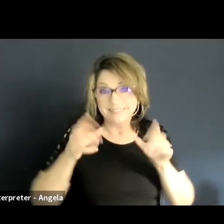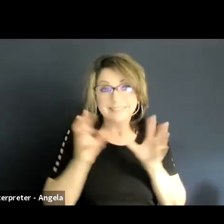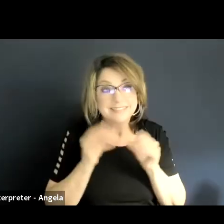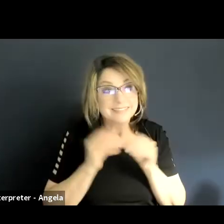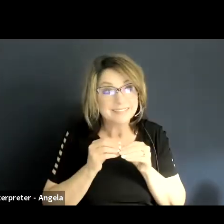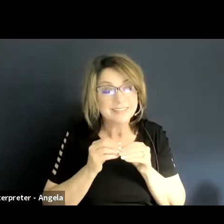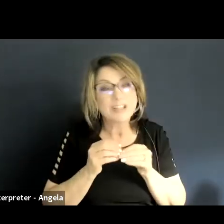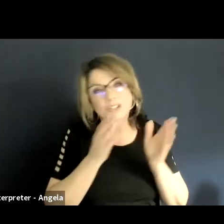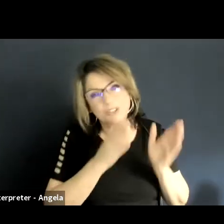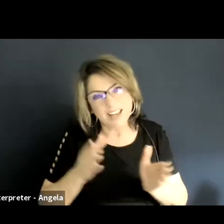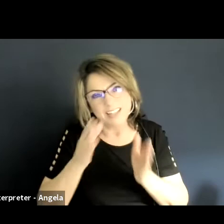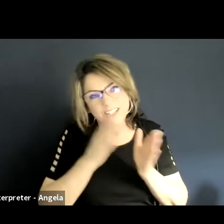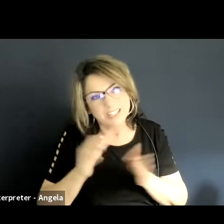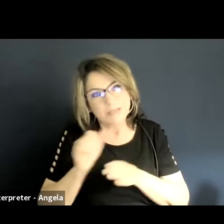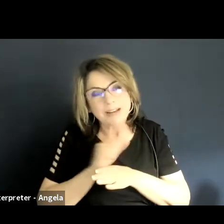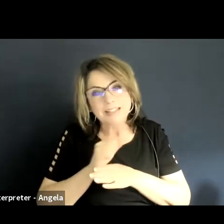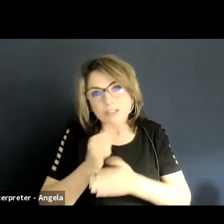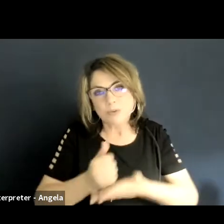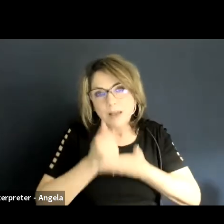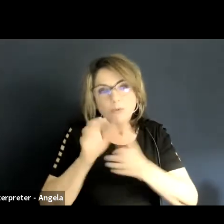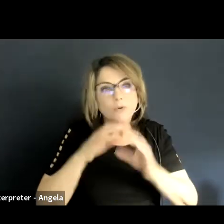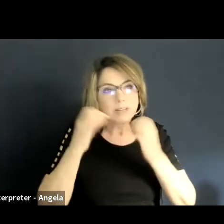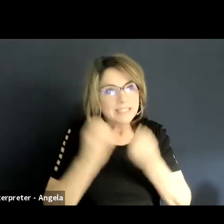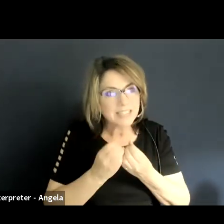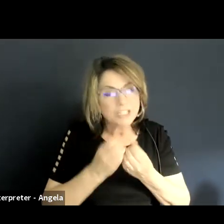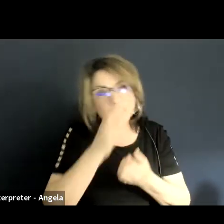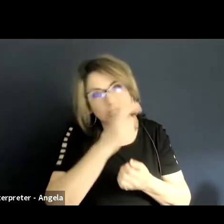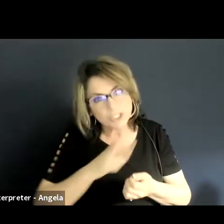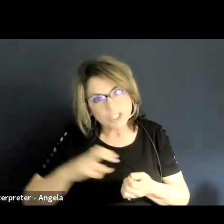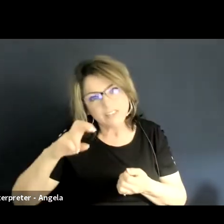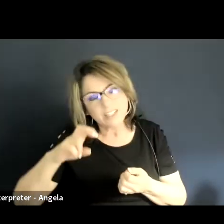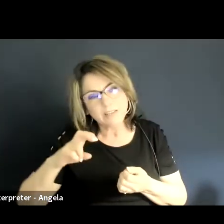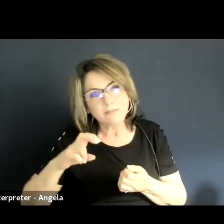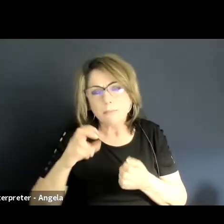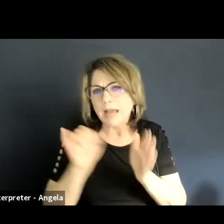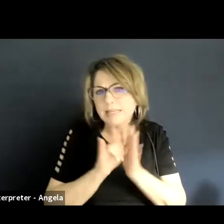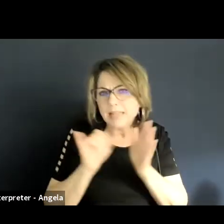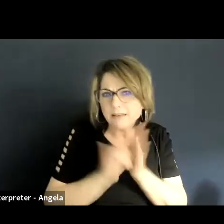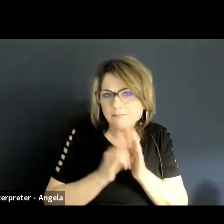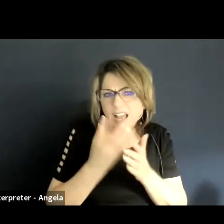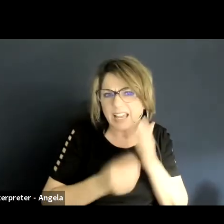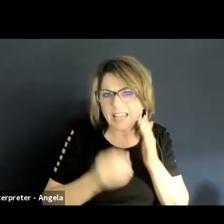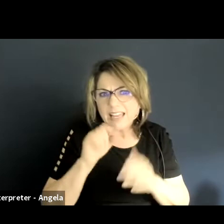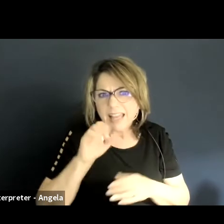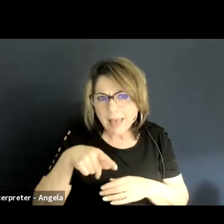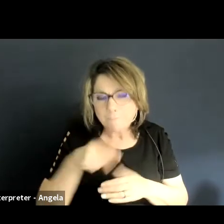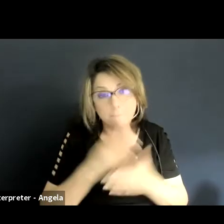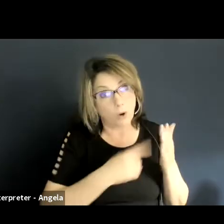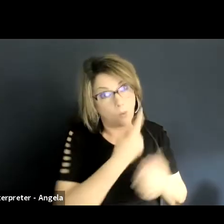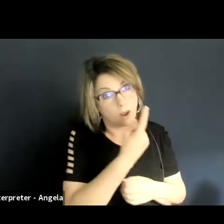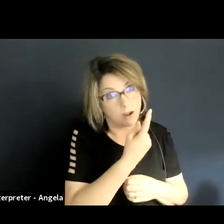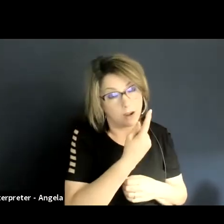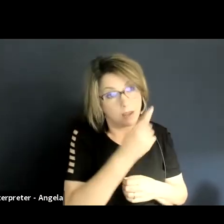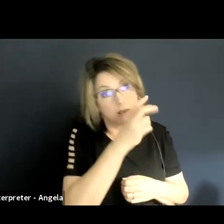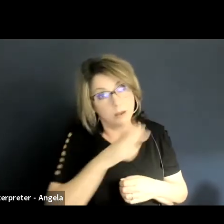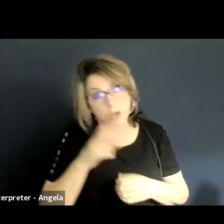strategies and practices to assist your organization in shifting from identifying the gap, which was the part 1 workshop, to